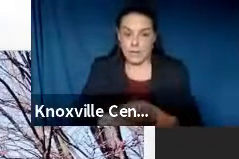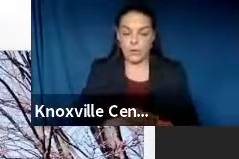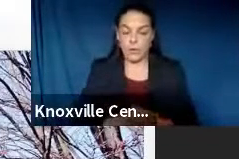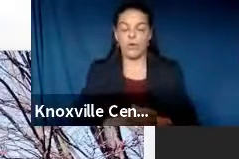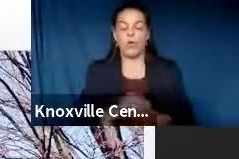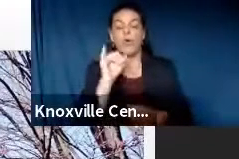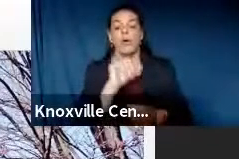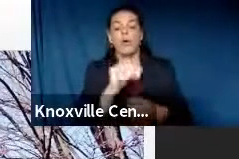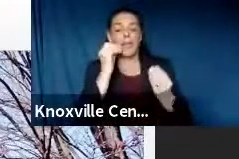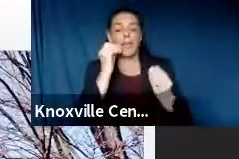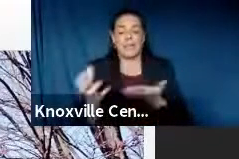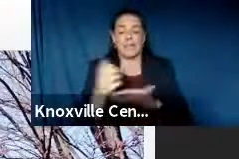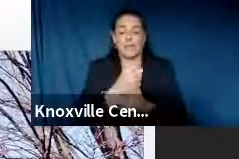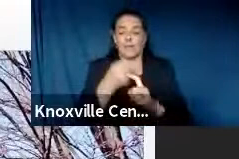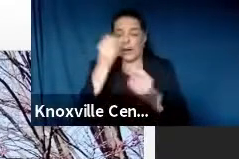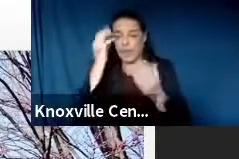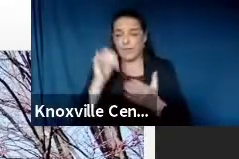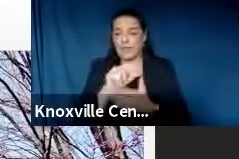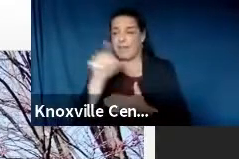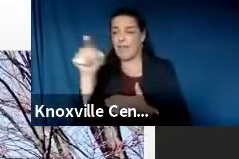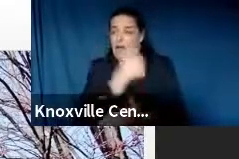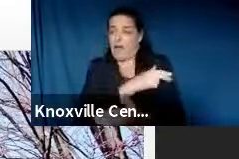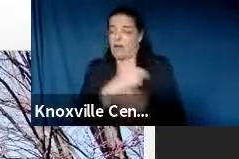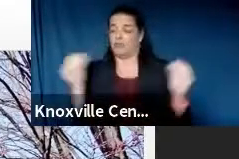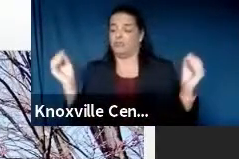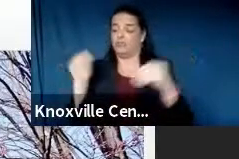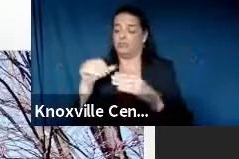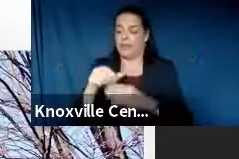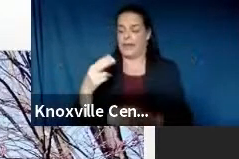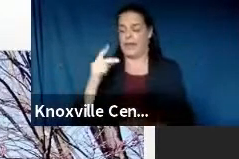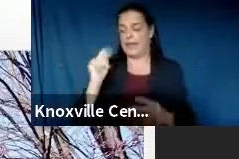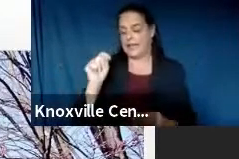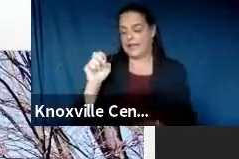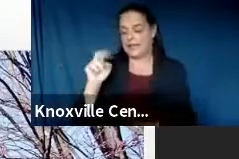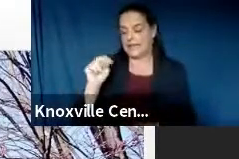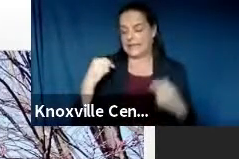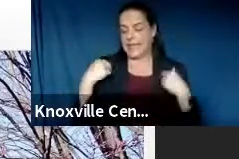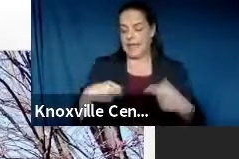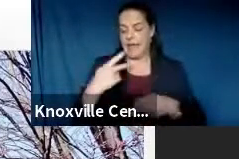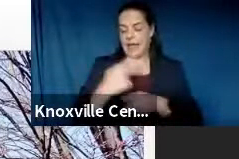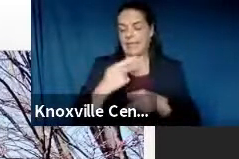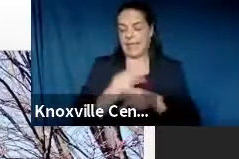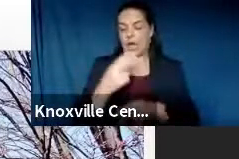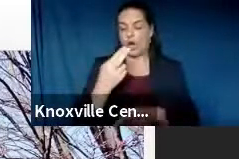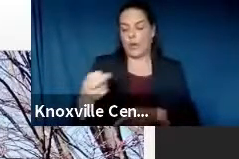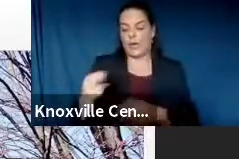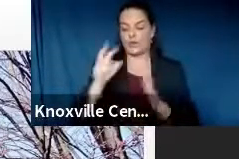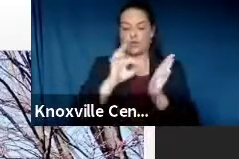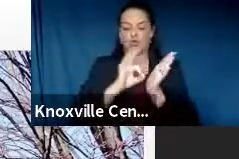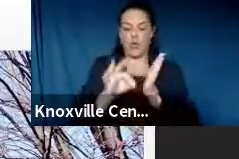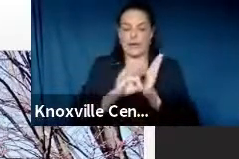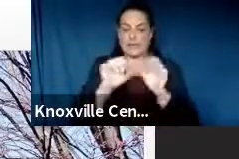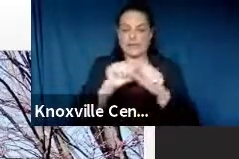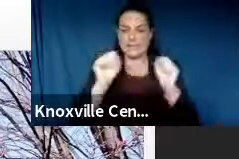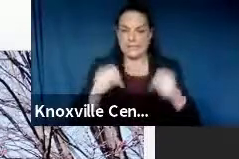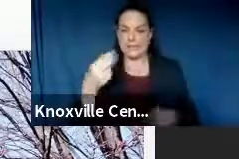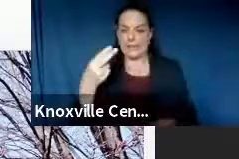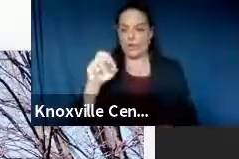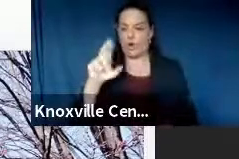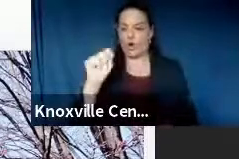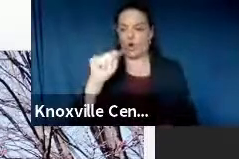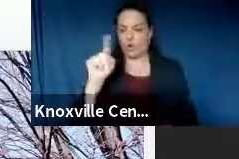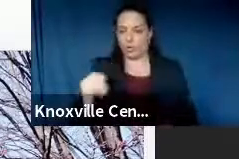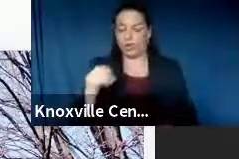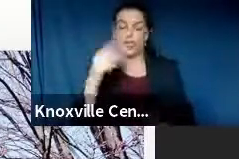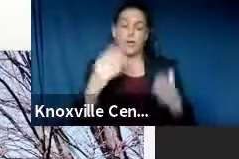information that hospitals put into the Tennessee Healthcare Resource Tracking System, or HERTS, and it may reflect Knox County,